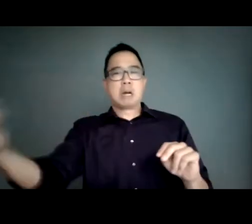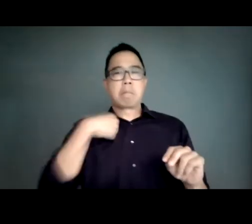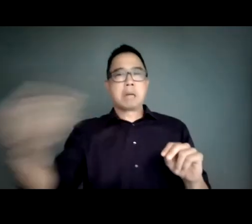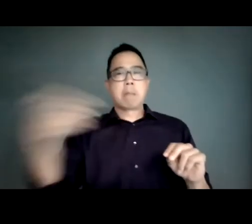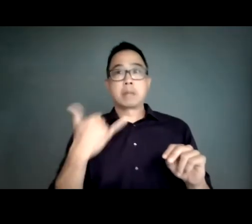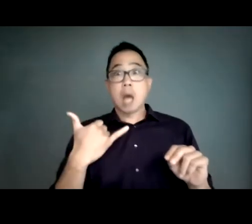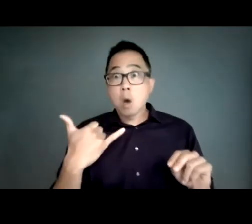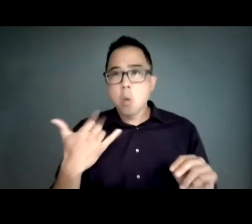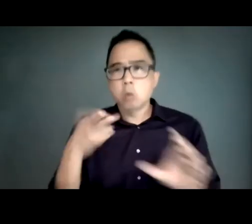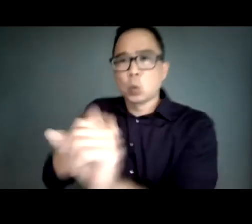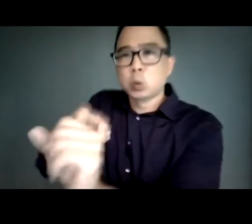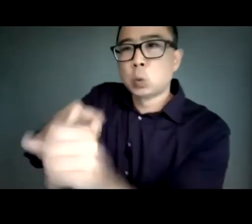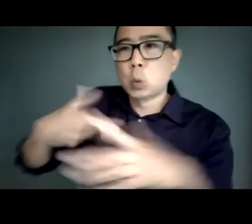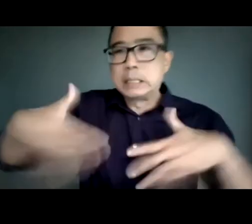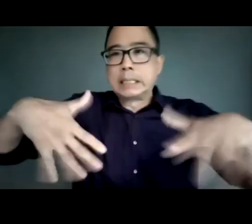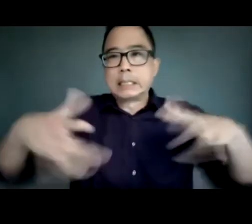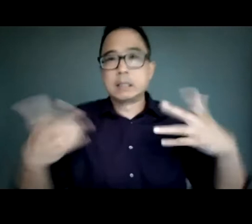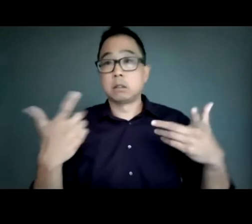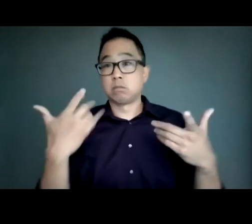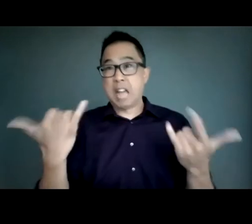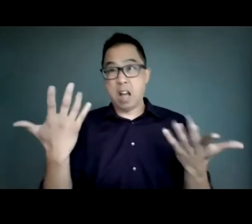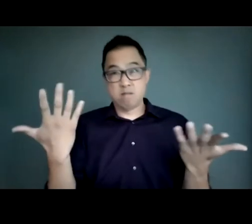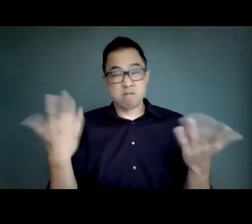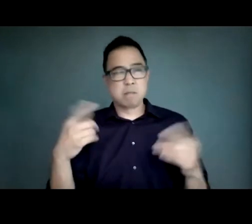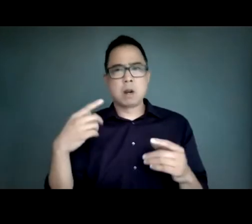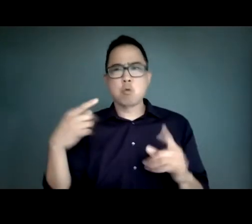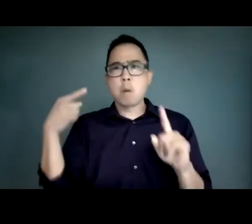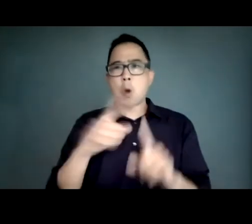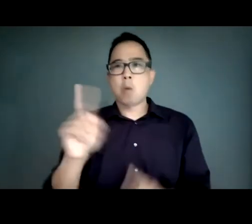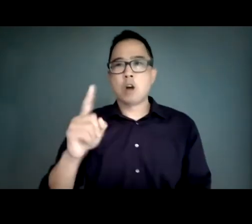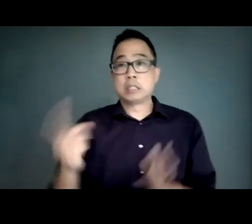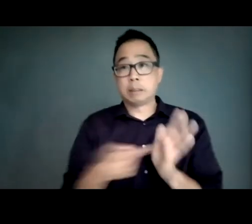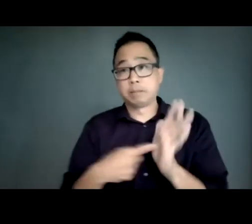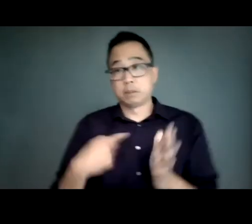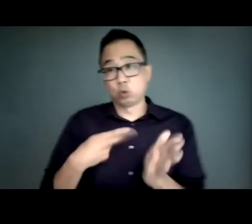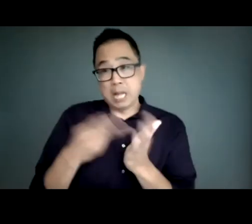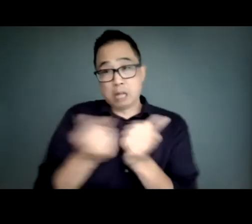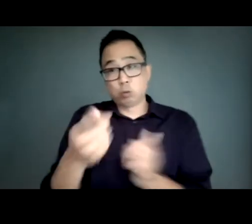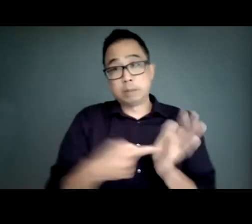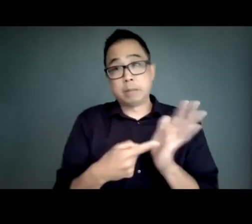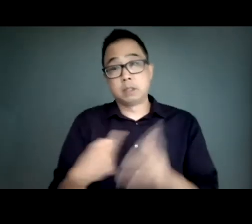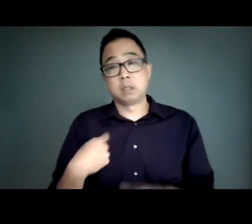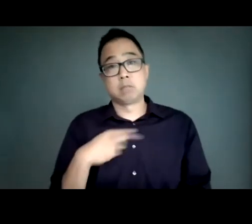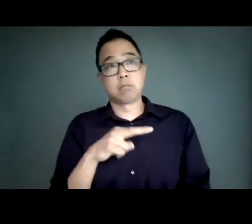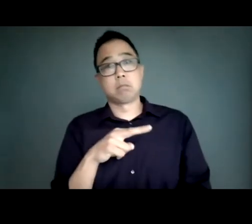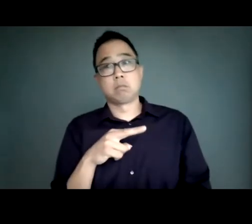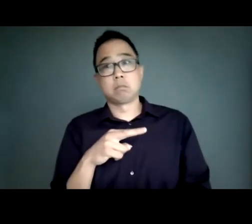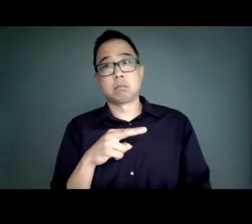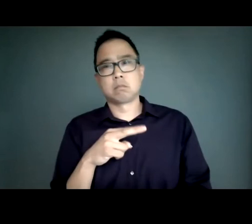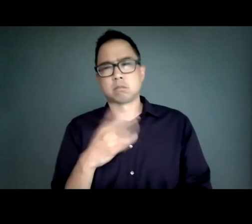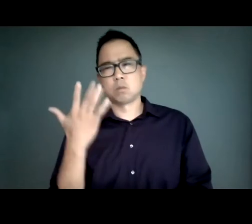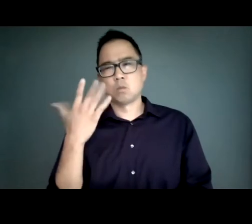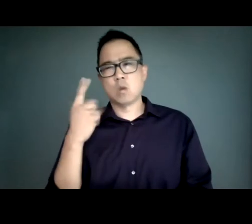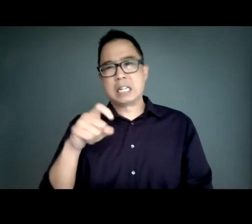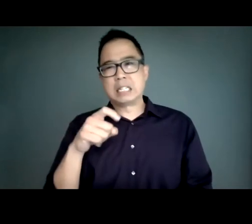people were you know, preferring that people come to their restaurants. And now restaurants are participating in these delivery services. And to be honest